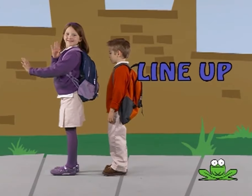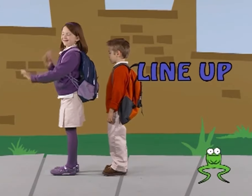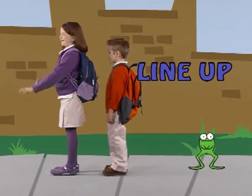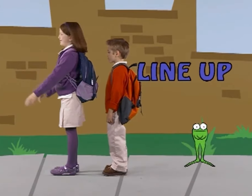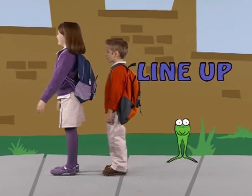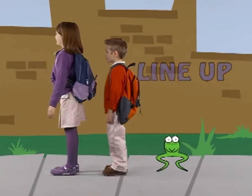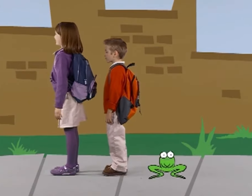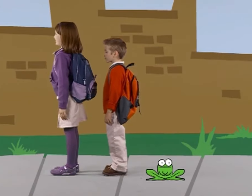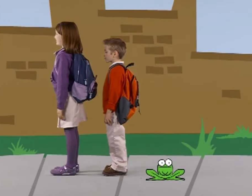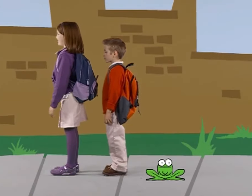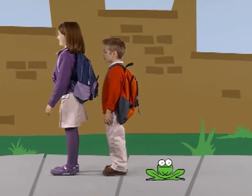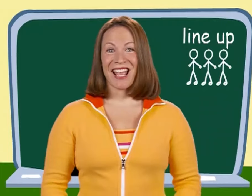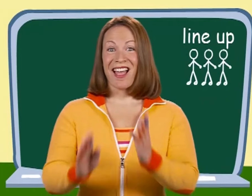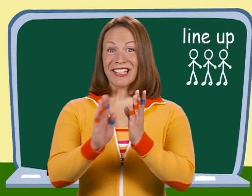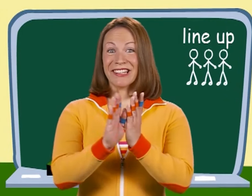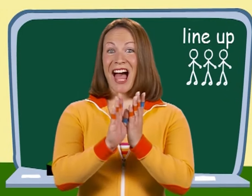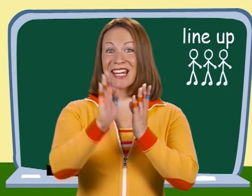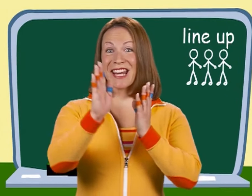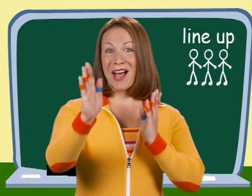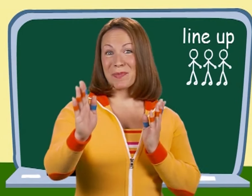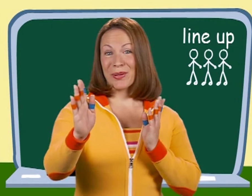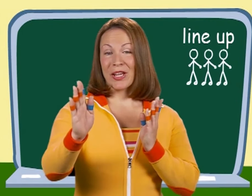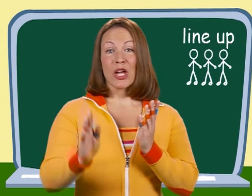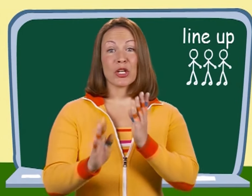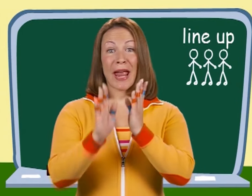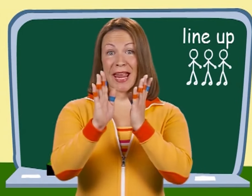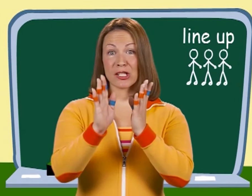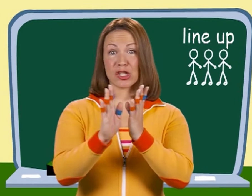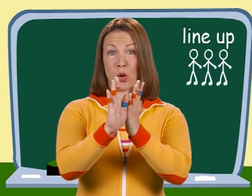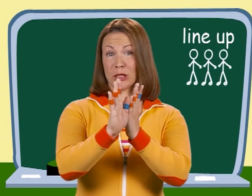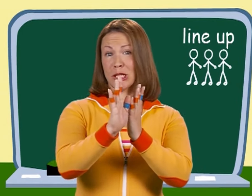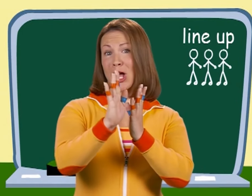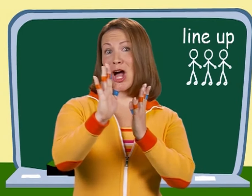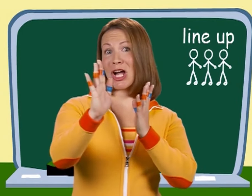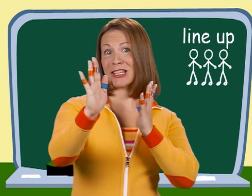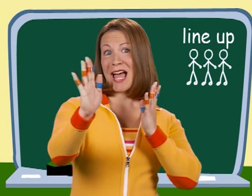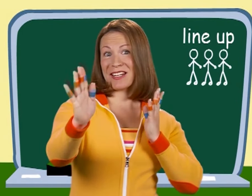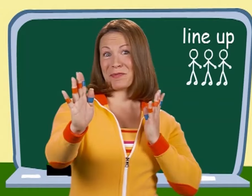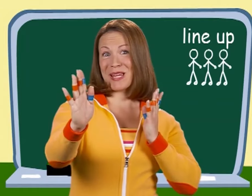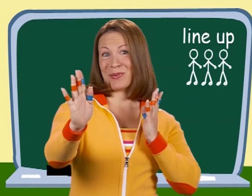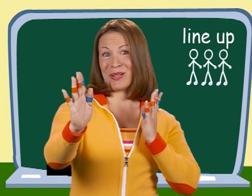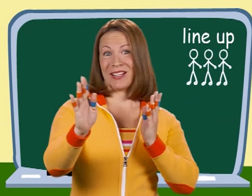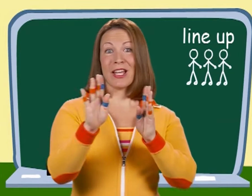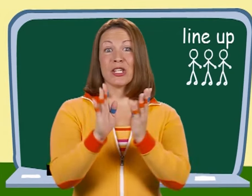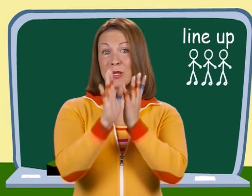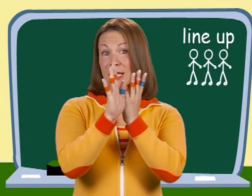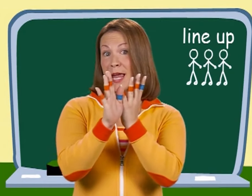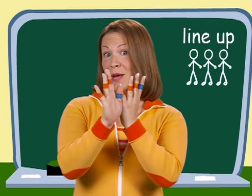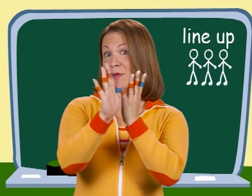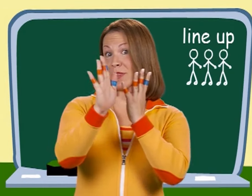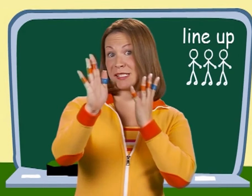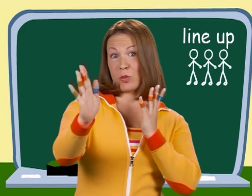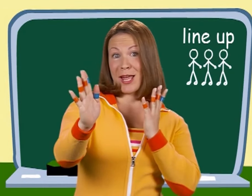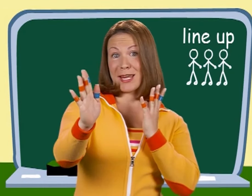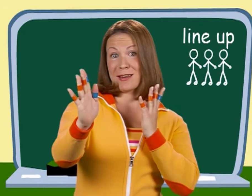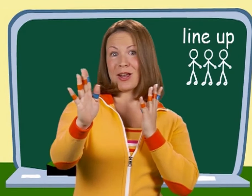Line up. Line up. Your hands show a long line of people. You can line up this way,